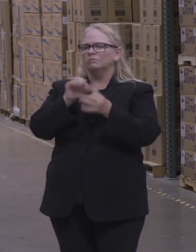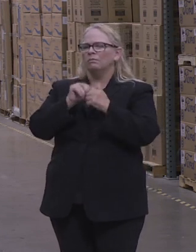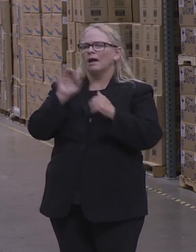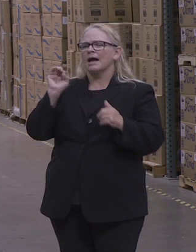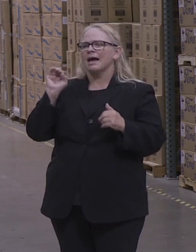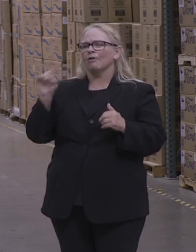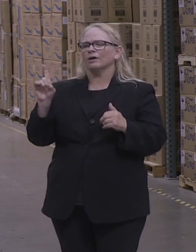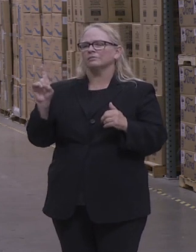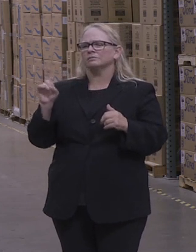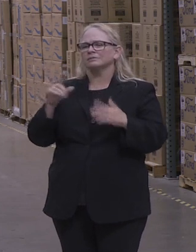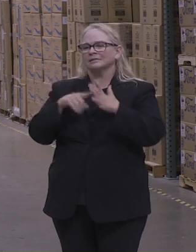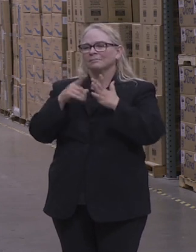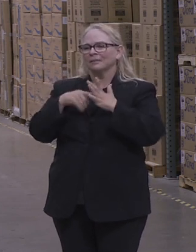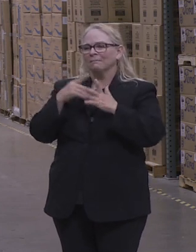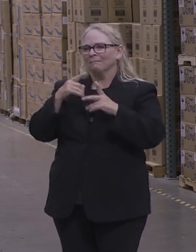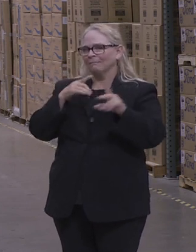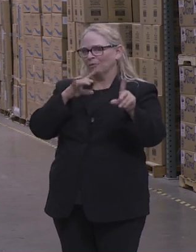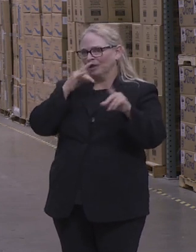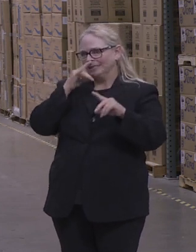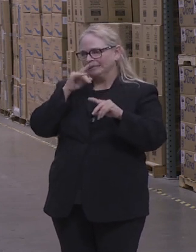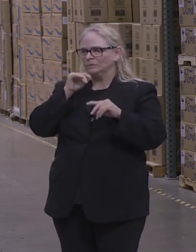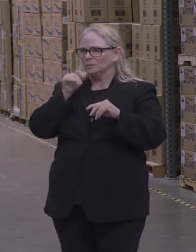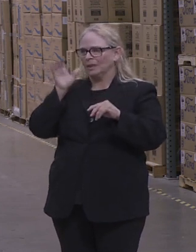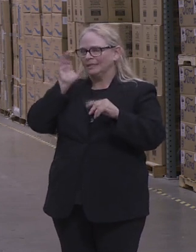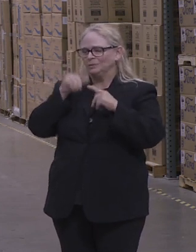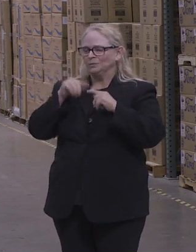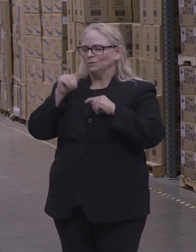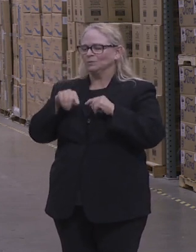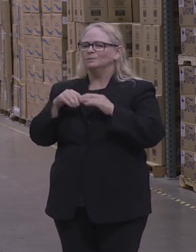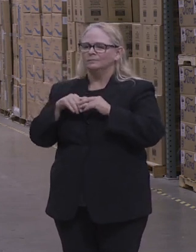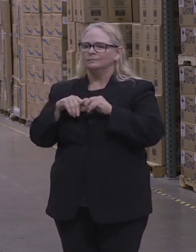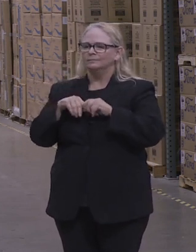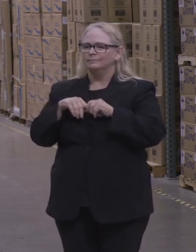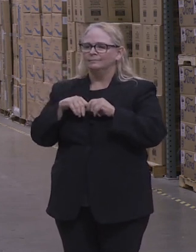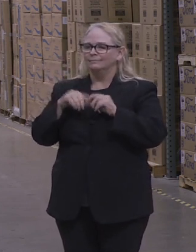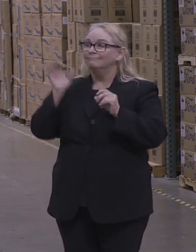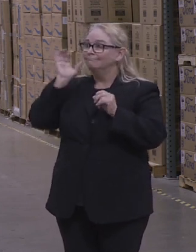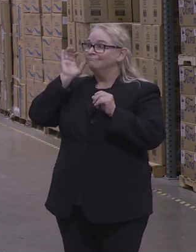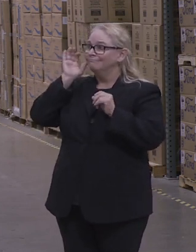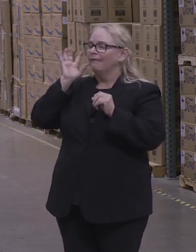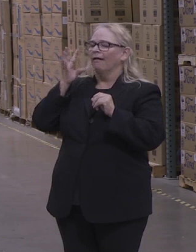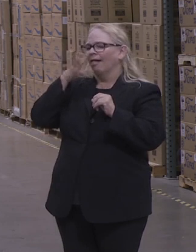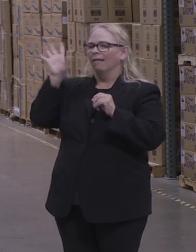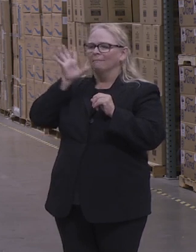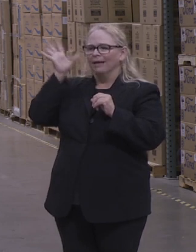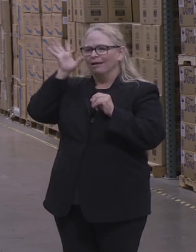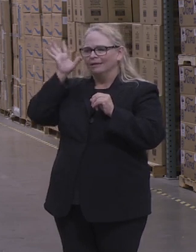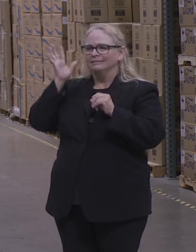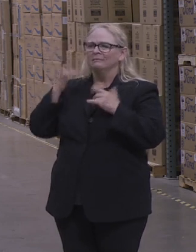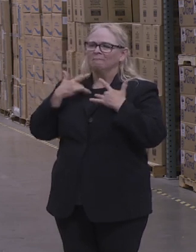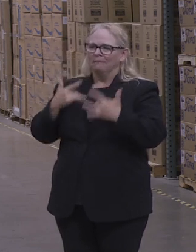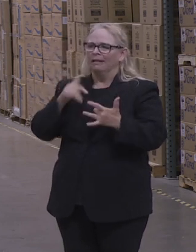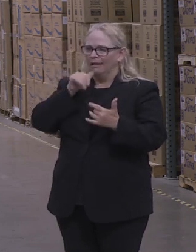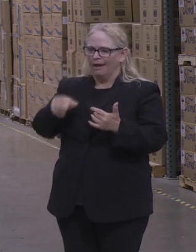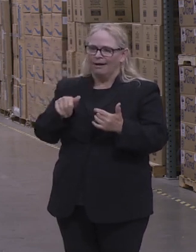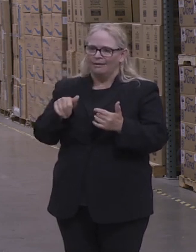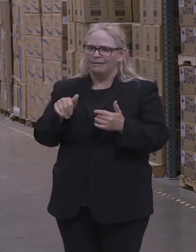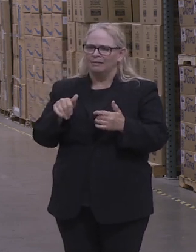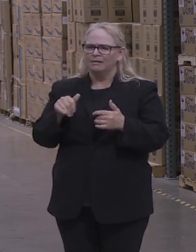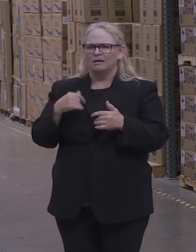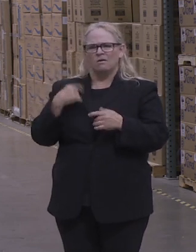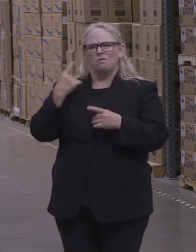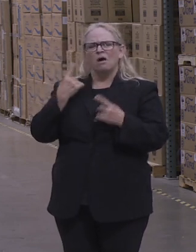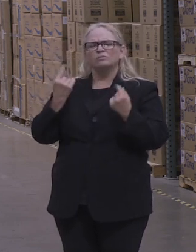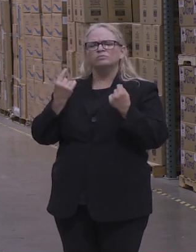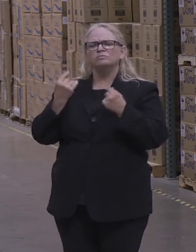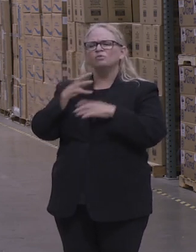to you the way that they listen to their teachers when it comes to the issue of education. And I'm wondering if you can give some advice to